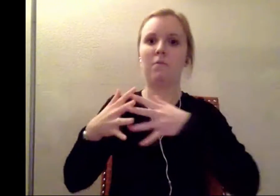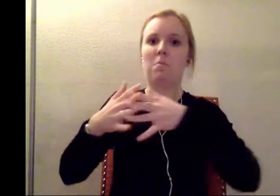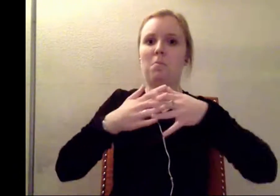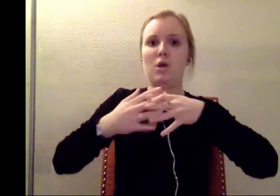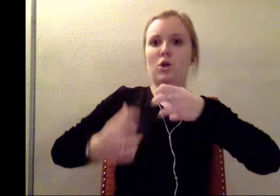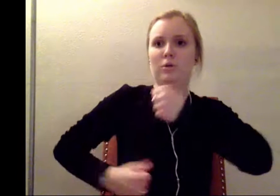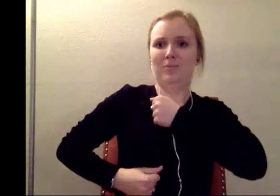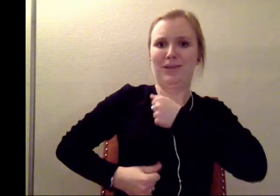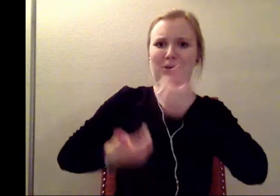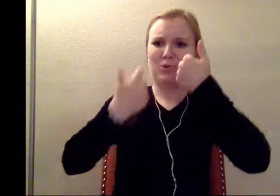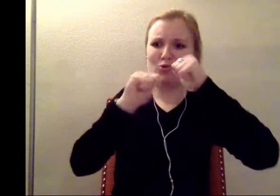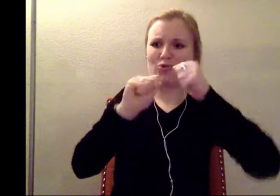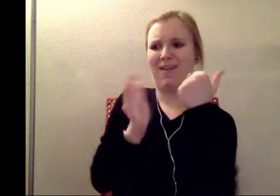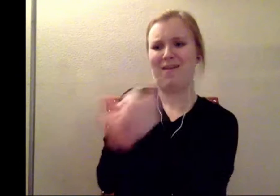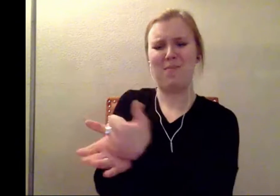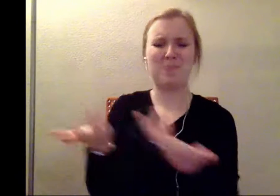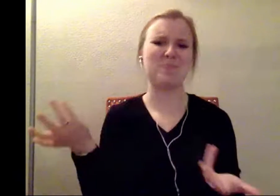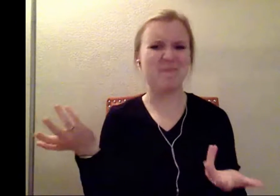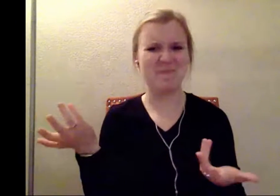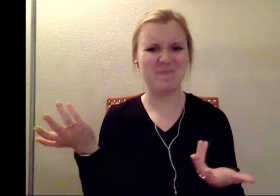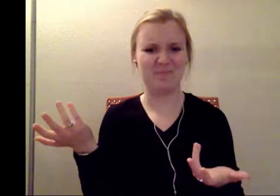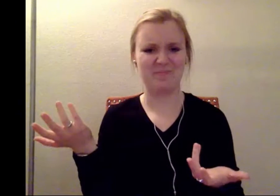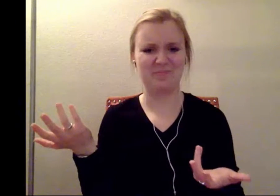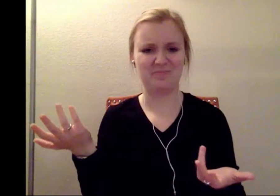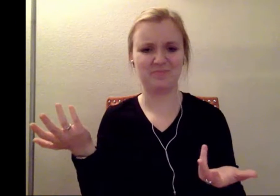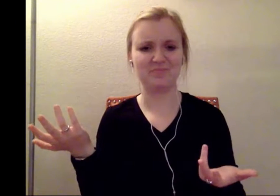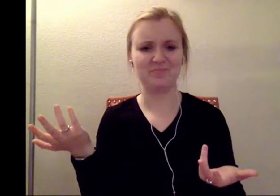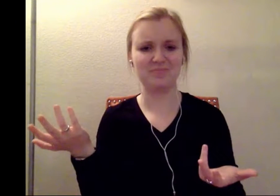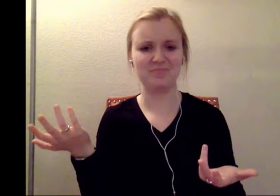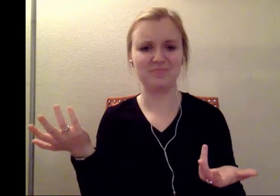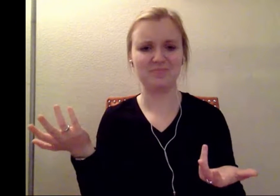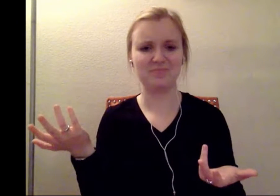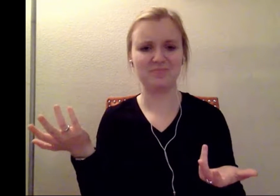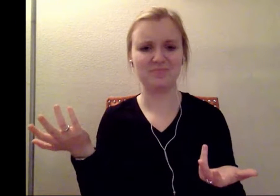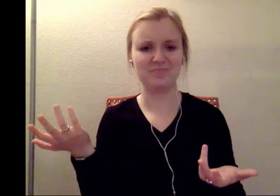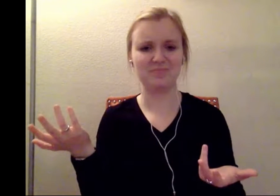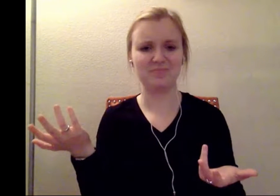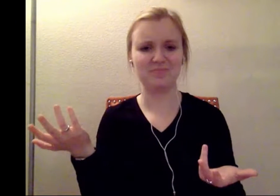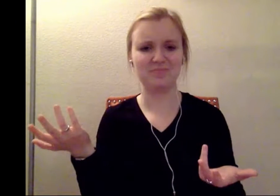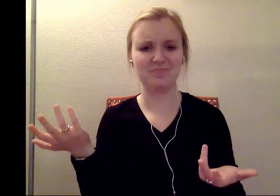all of those things will conspire as we look at these next few phases